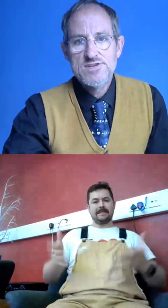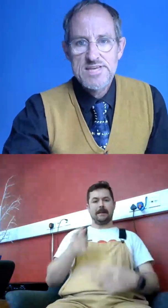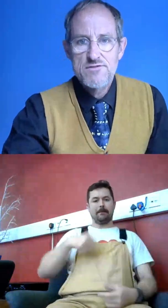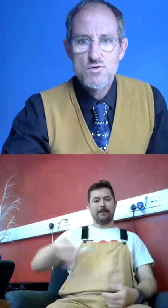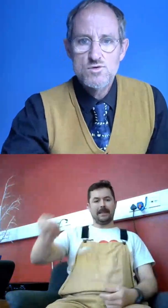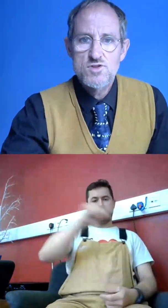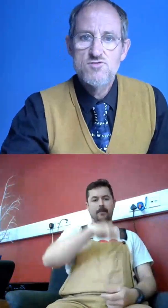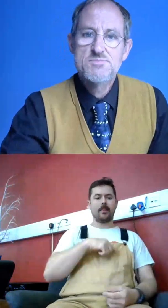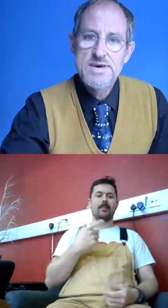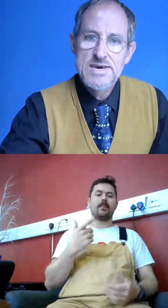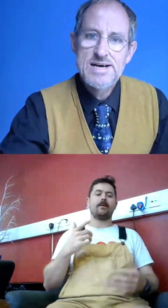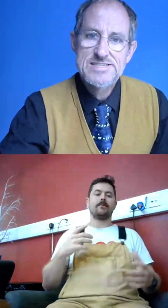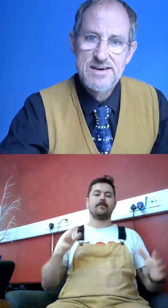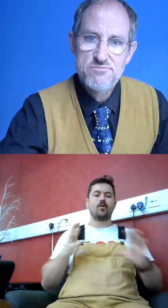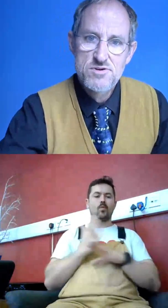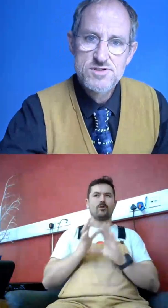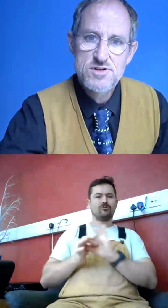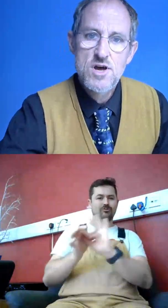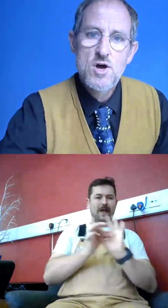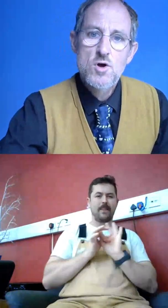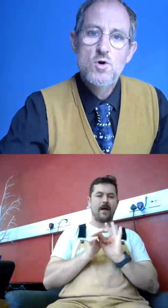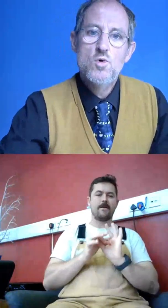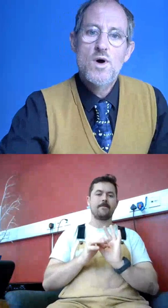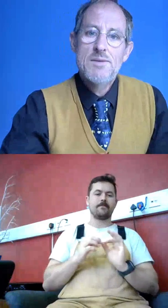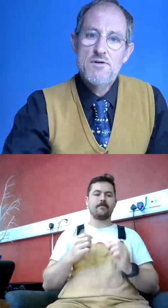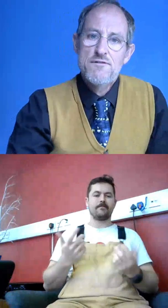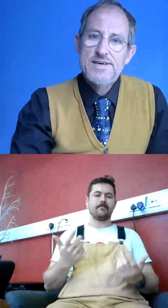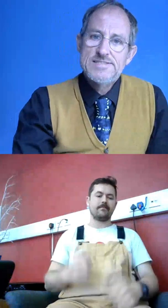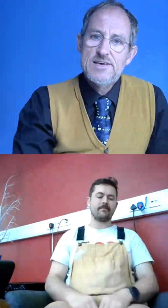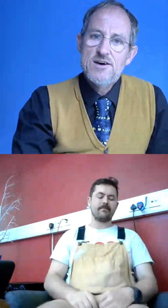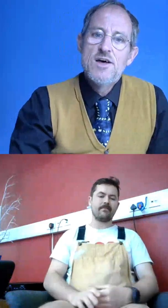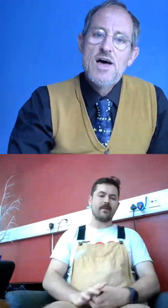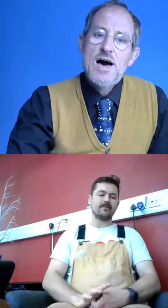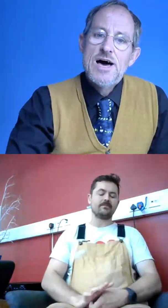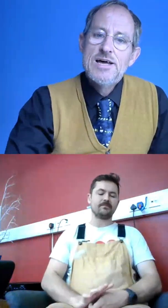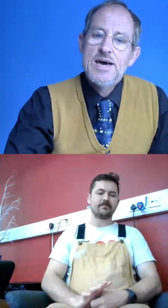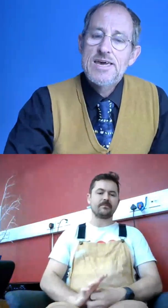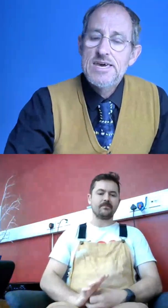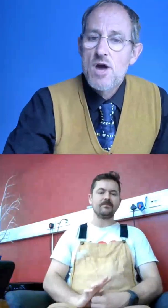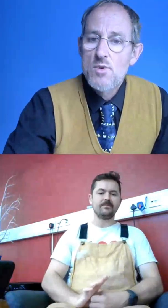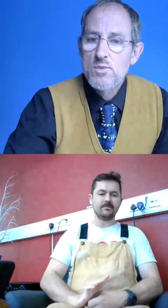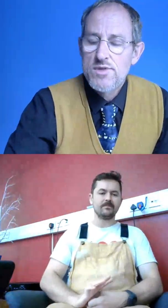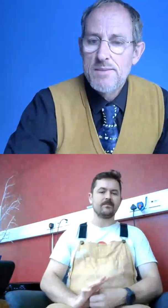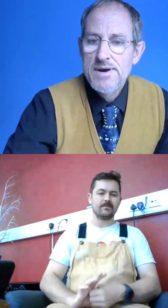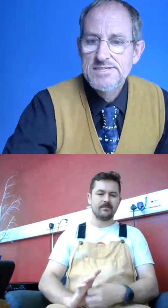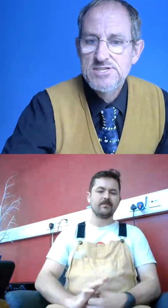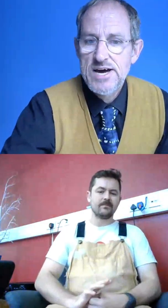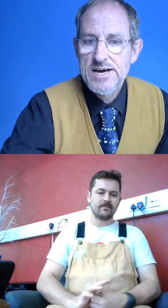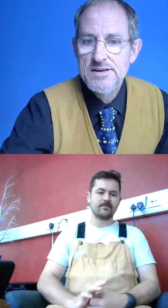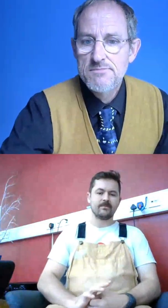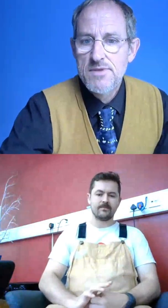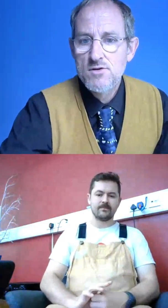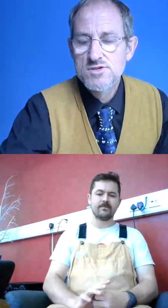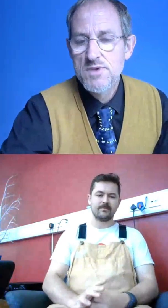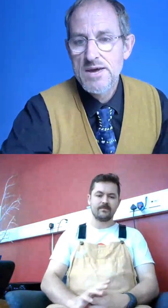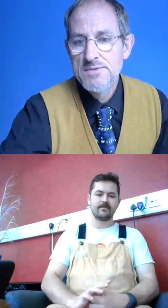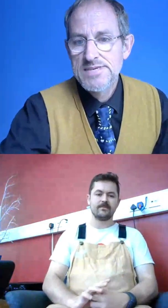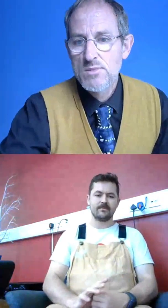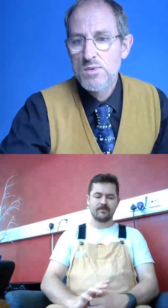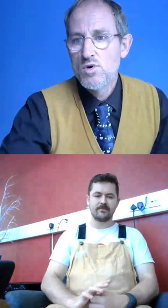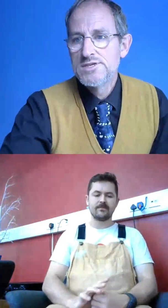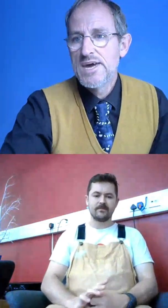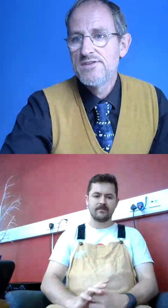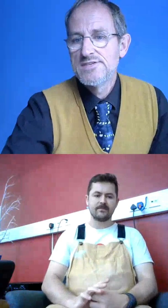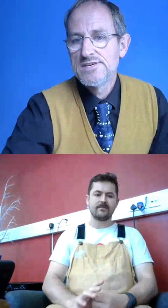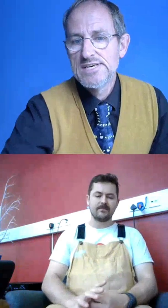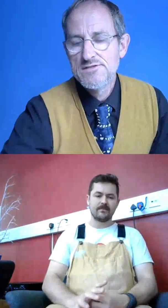deaf community, there is deaf culture, there is me as a deaf person who I'm a face there, and I keep going with that message, and my ultimate aim